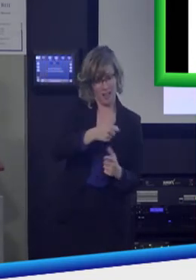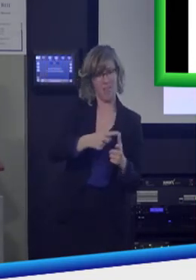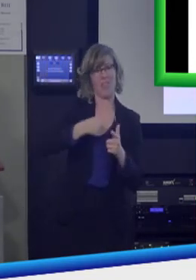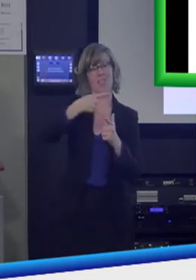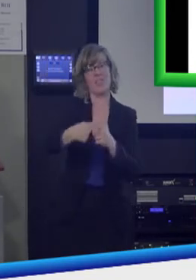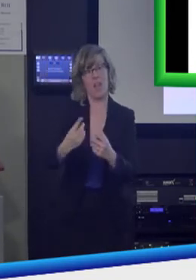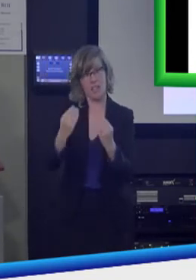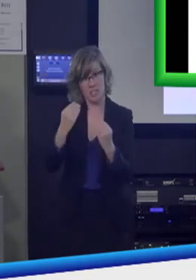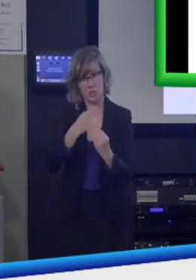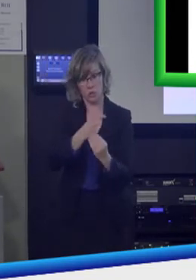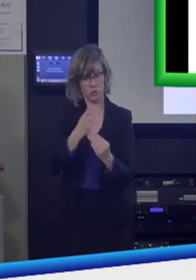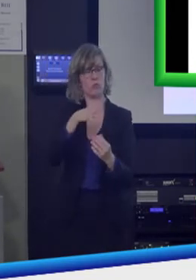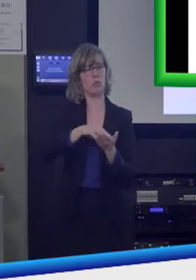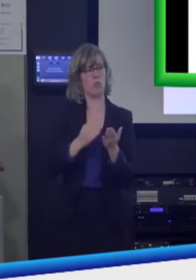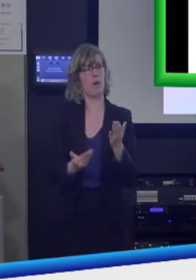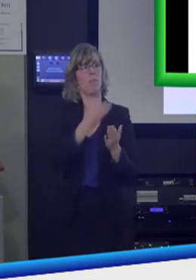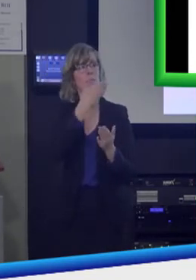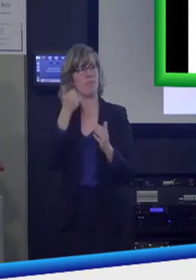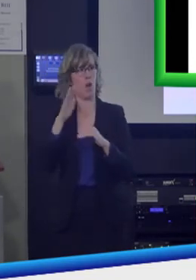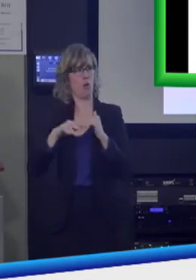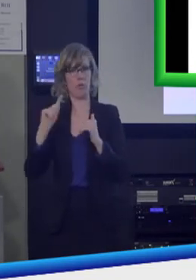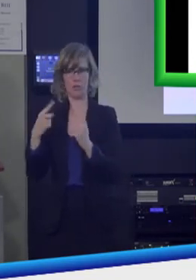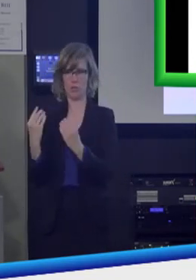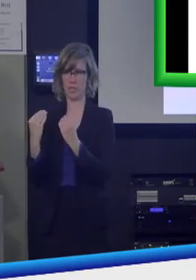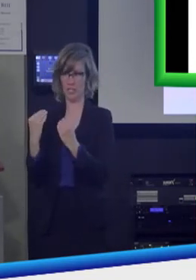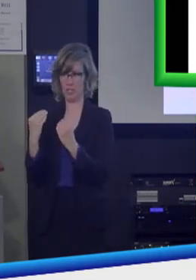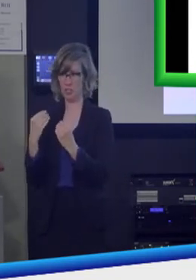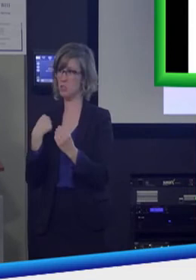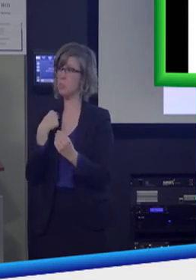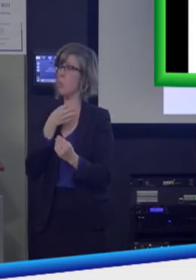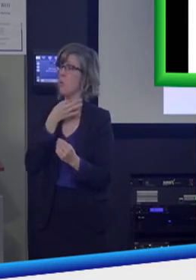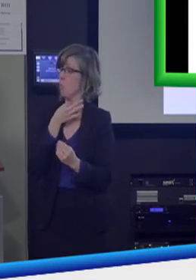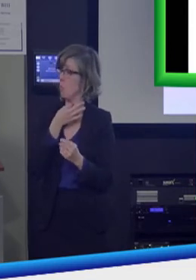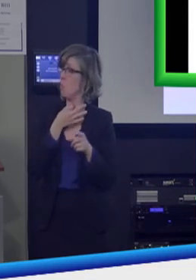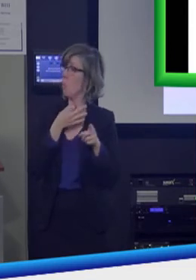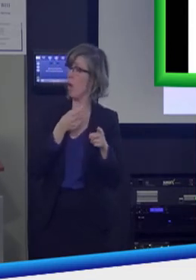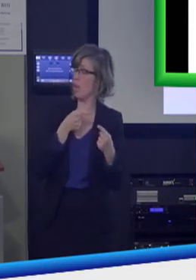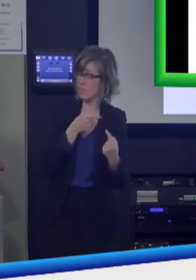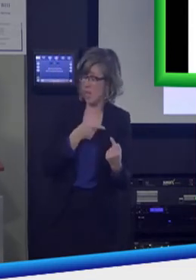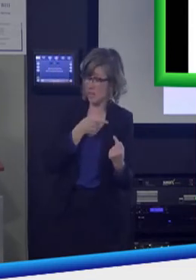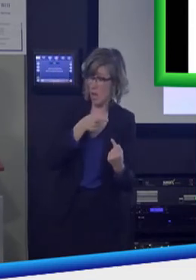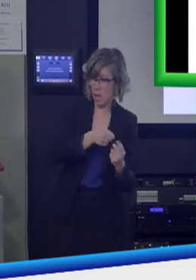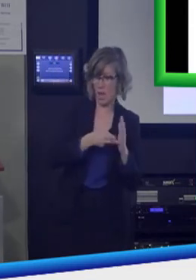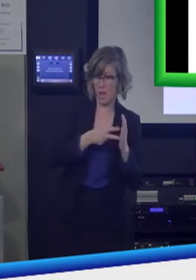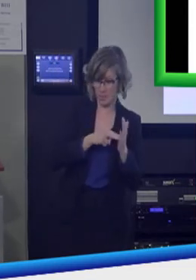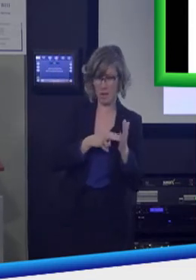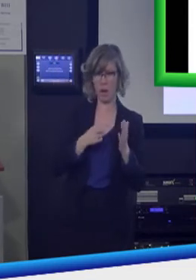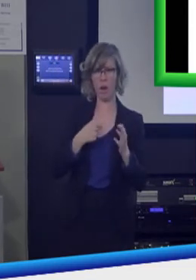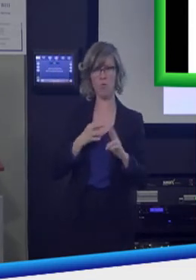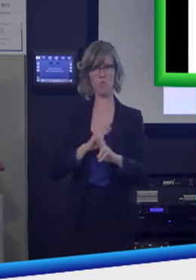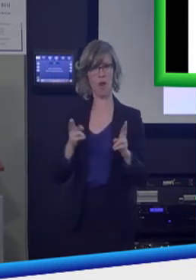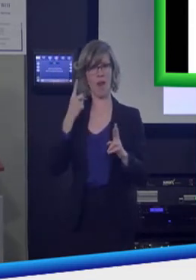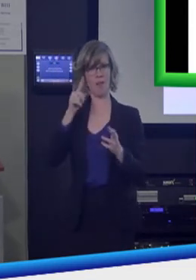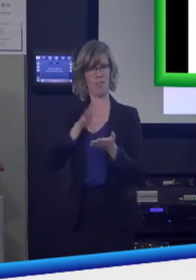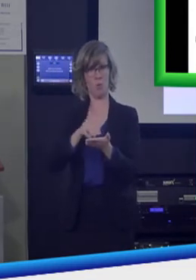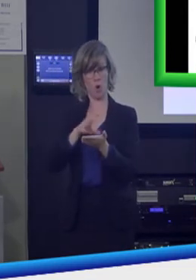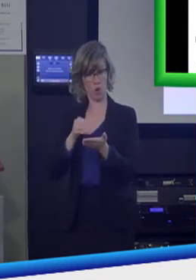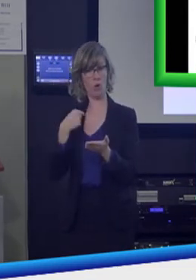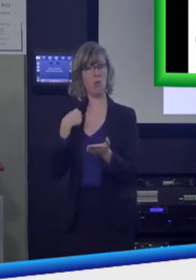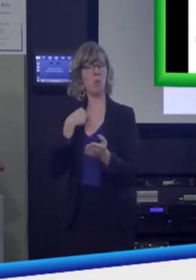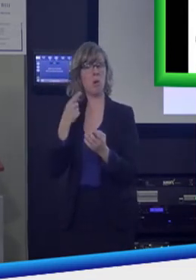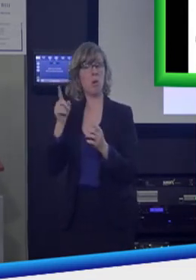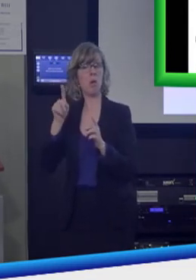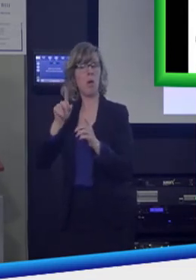domain and see if it worked, to see if preparation for future learning affected the acquisition of CES